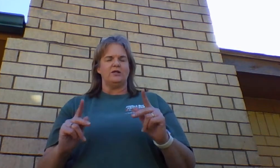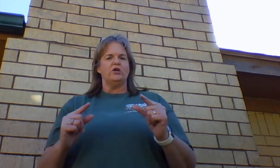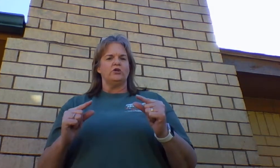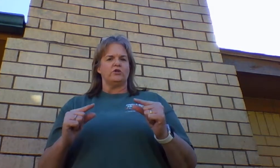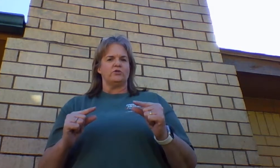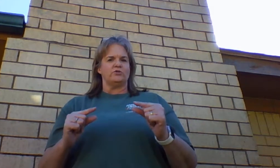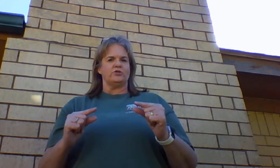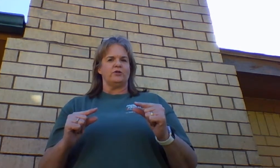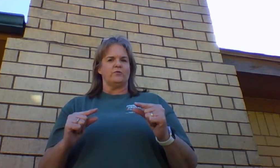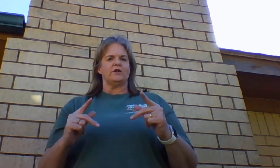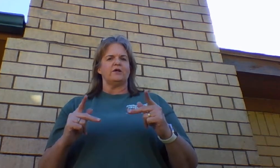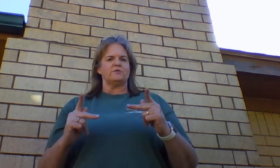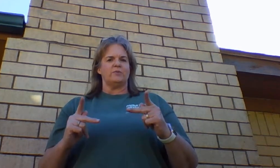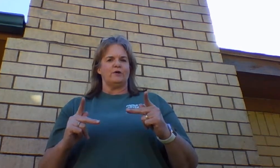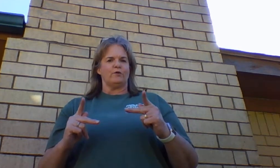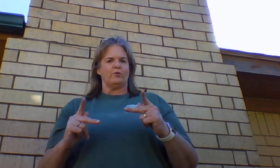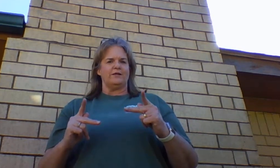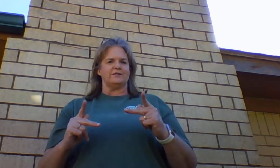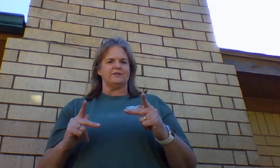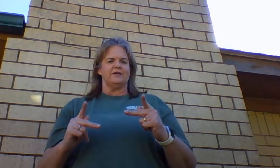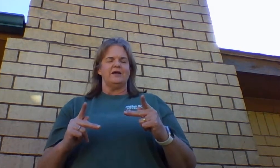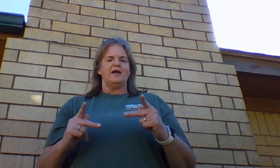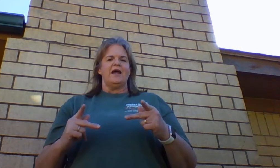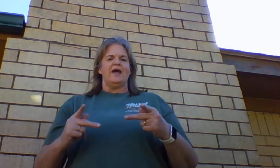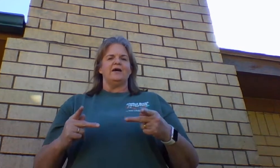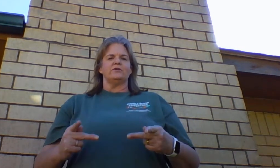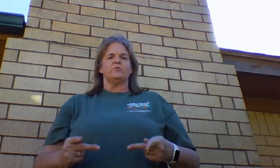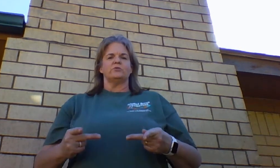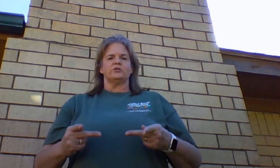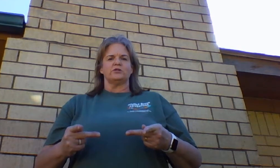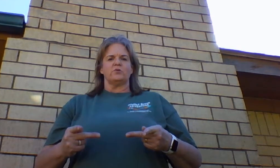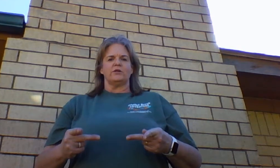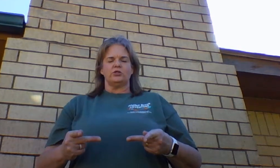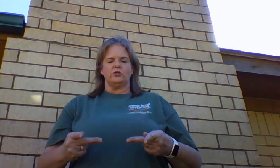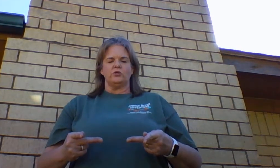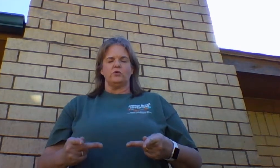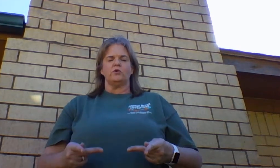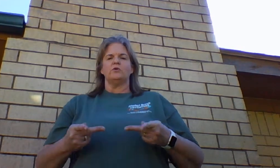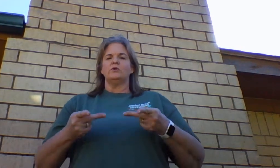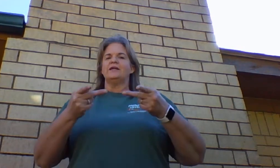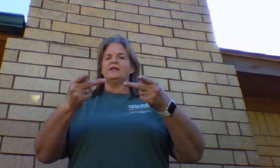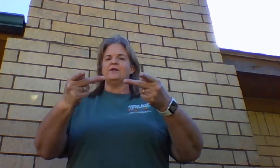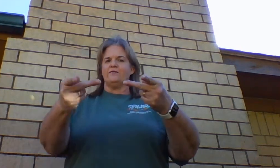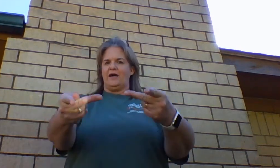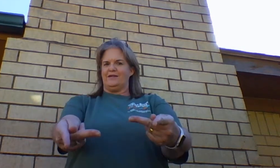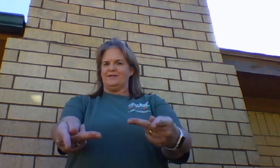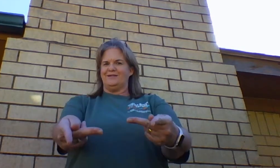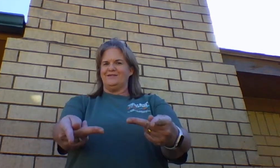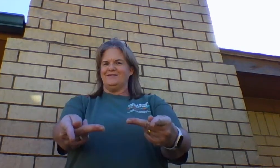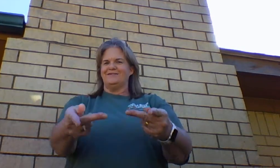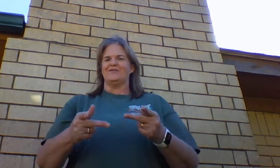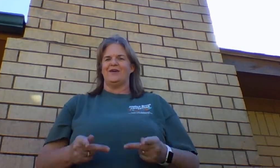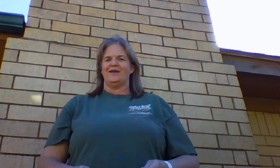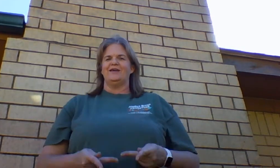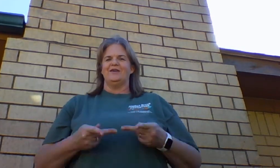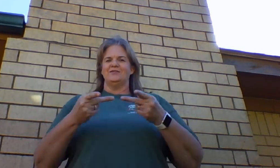You can use G for gifts, P for present, and we're just going to give that. Okay, so that